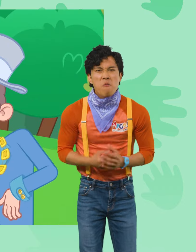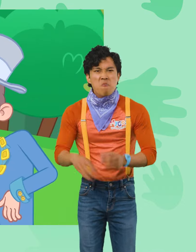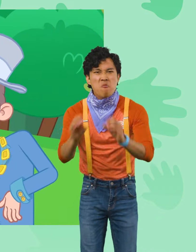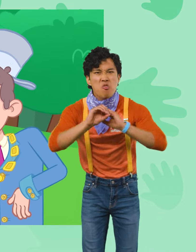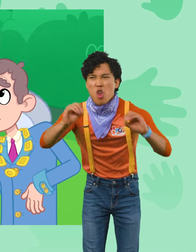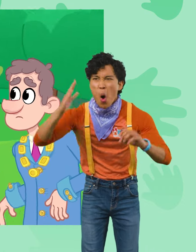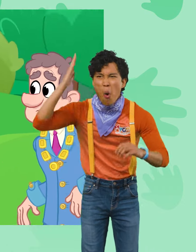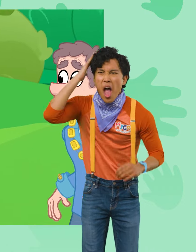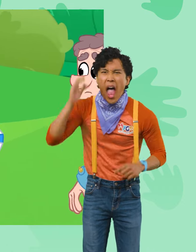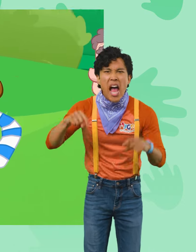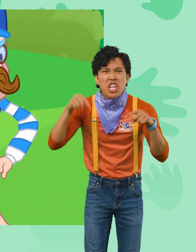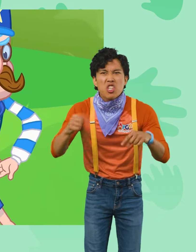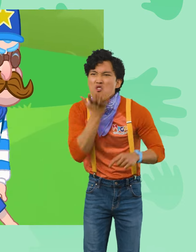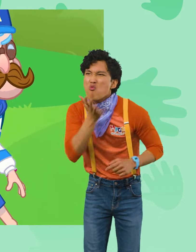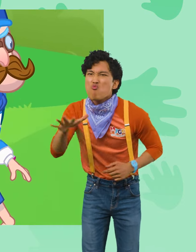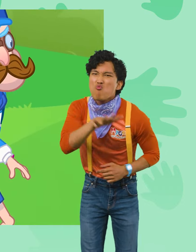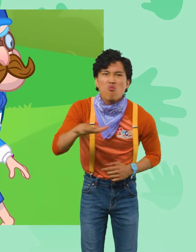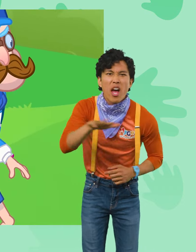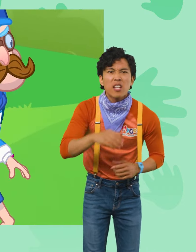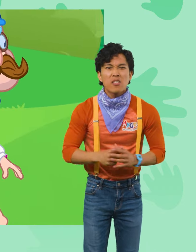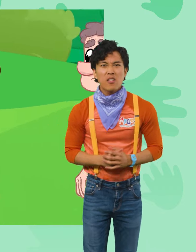No hats in the park!